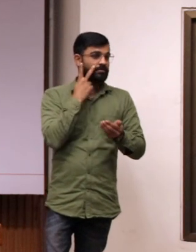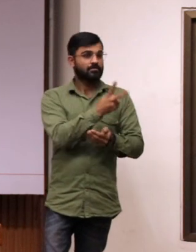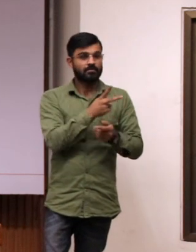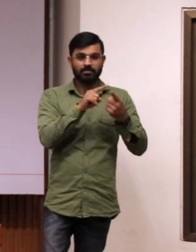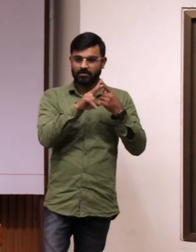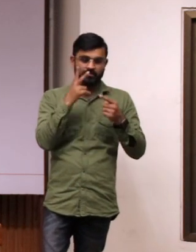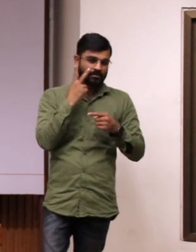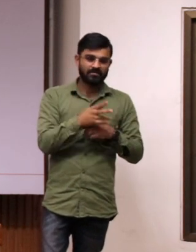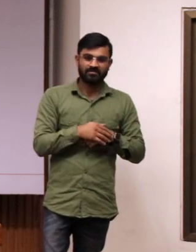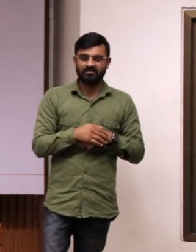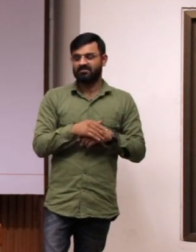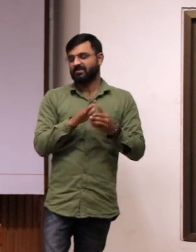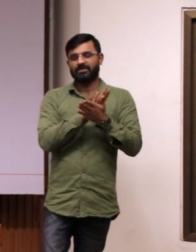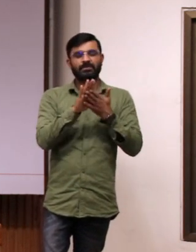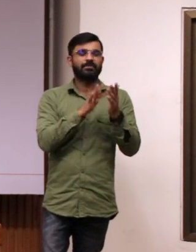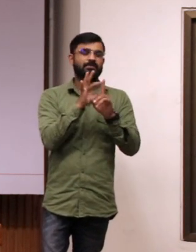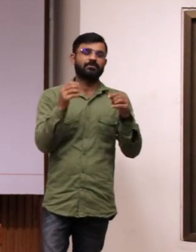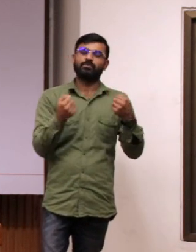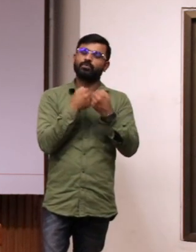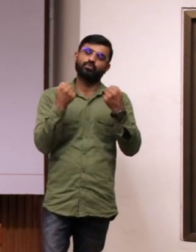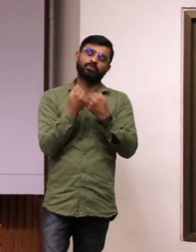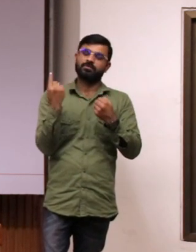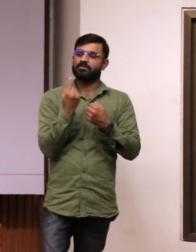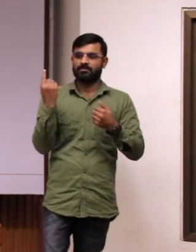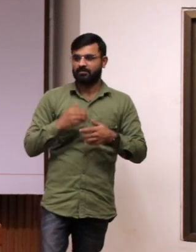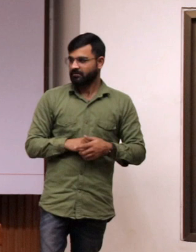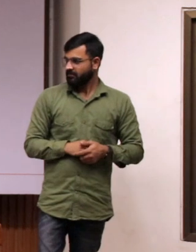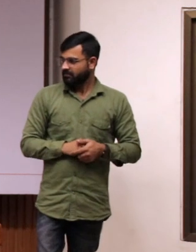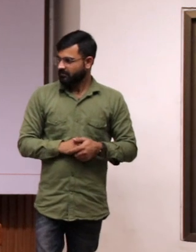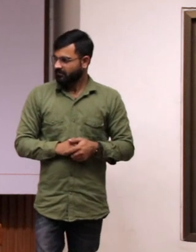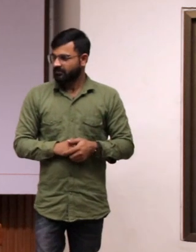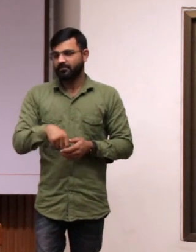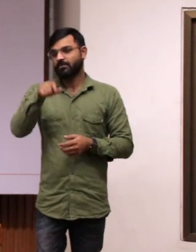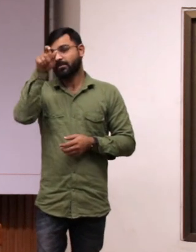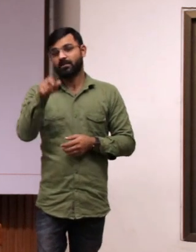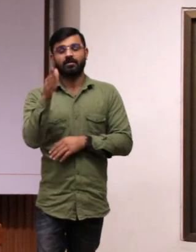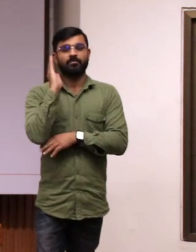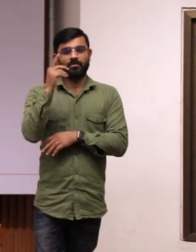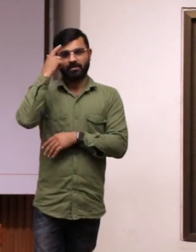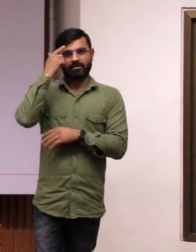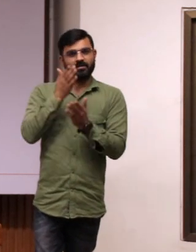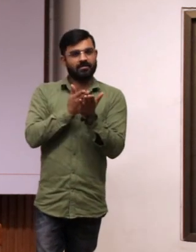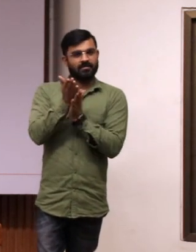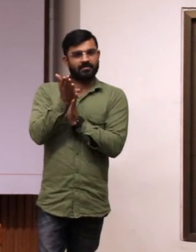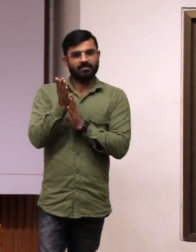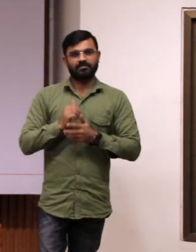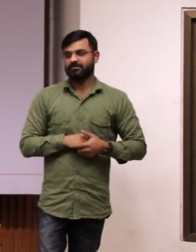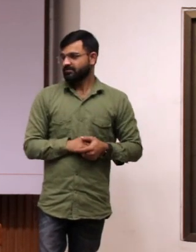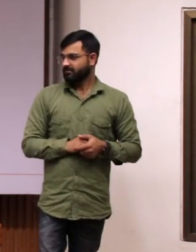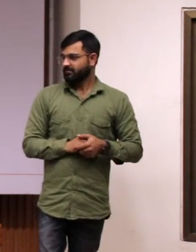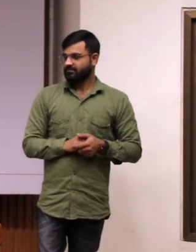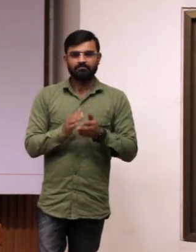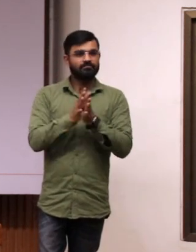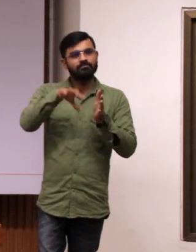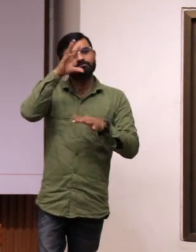son on TV. Array, he's doing nothing, only fighting. What is this? A professor thought in this way. Very